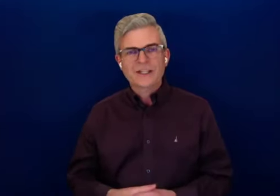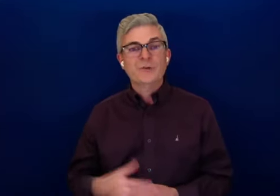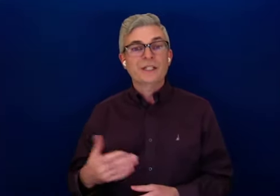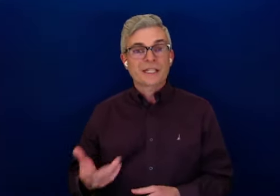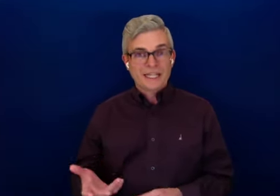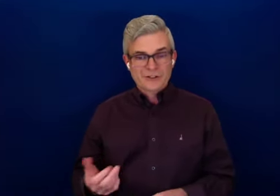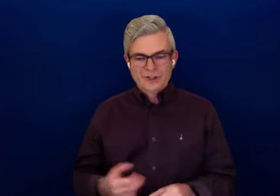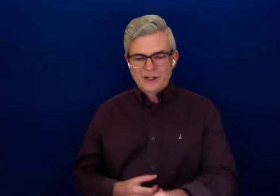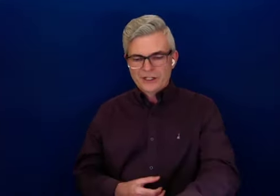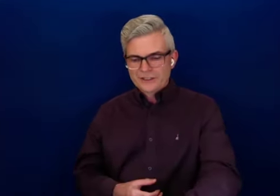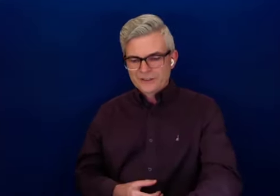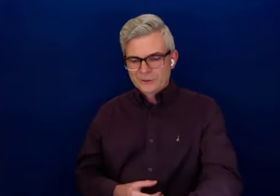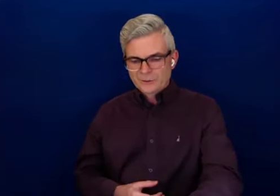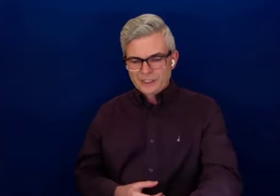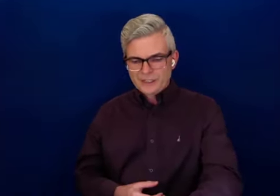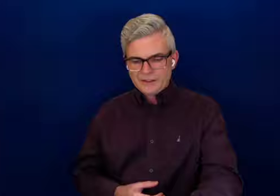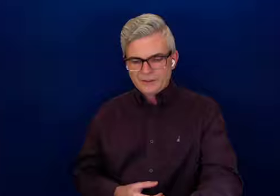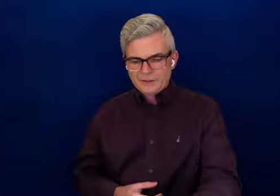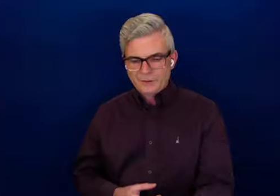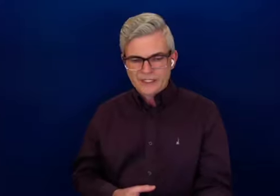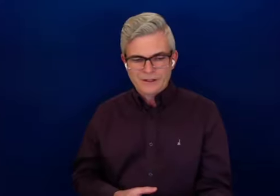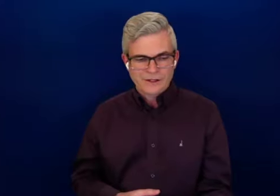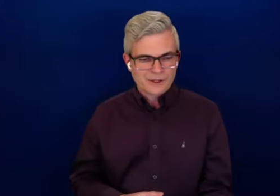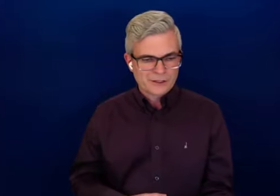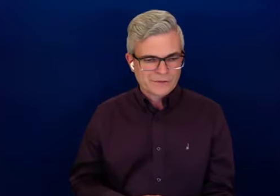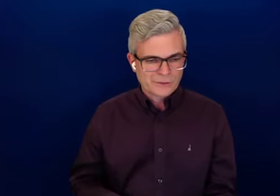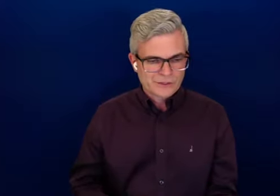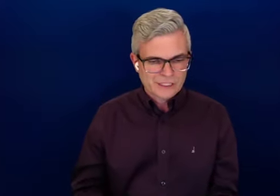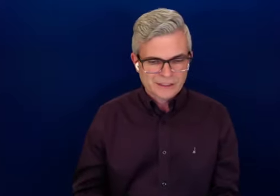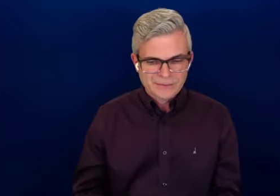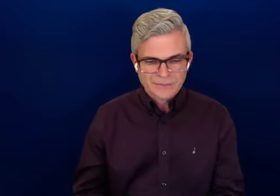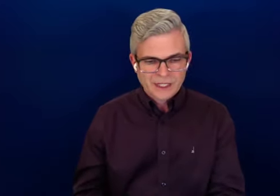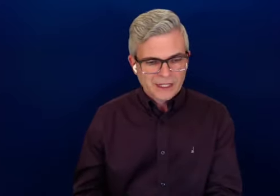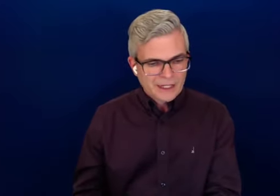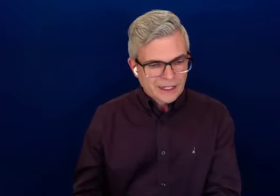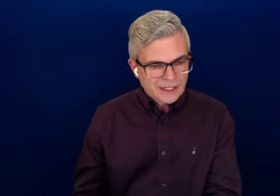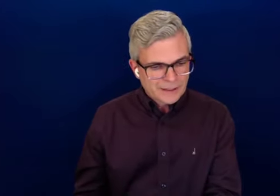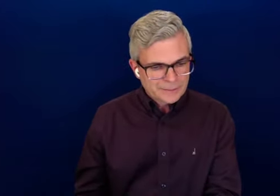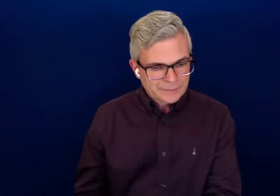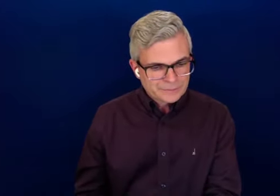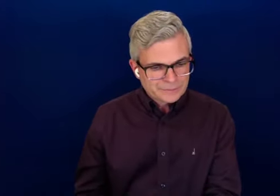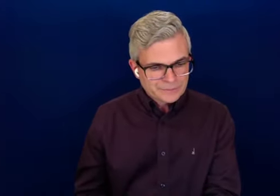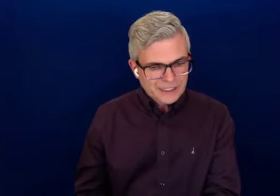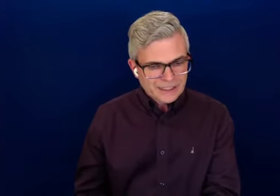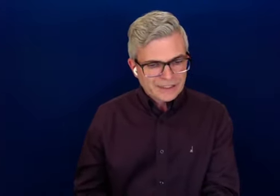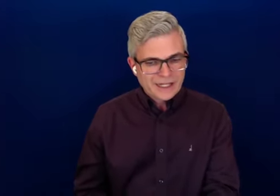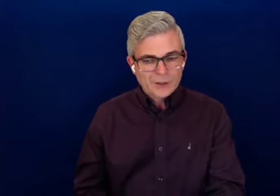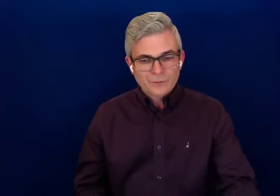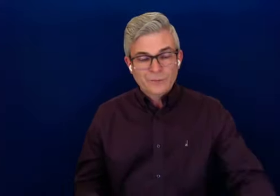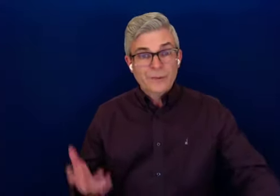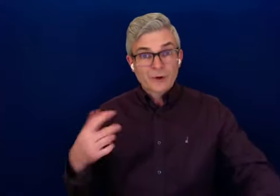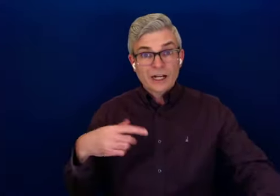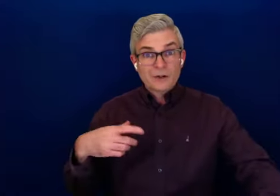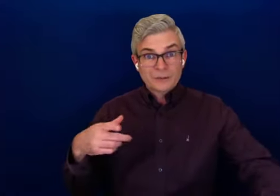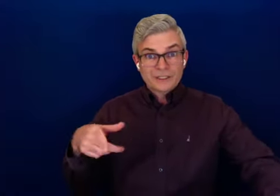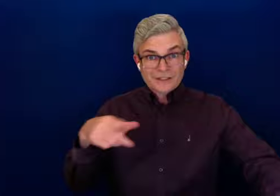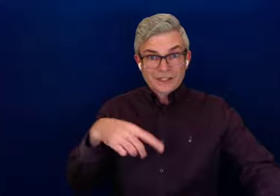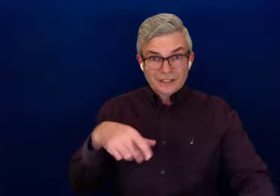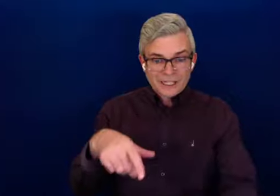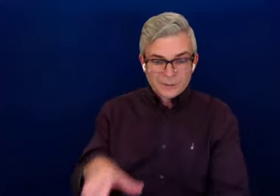that you engaged the audience. You'll be graded on all of those things. Um, Now, remember how it said